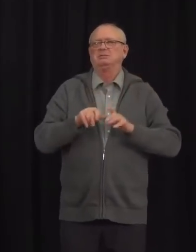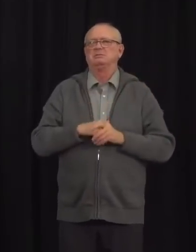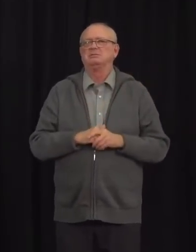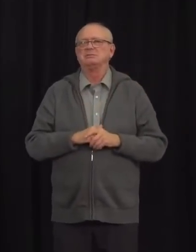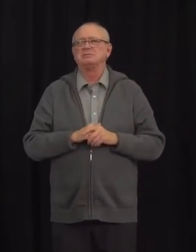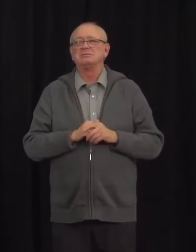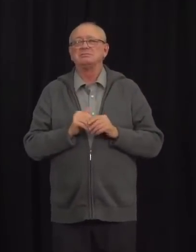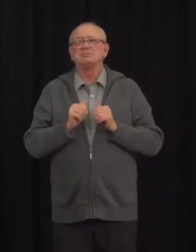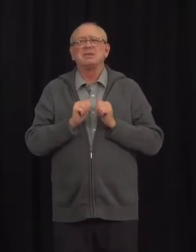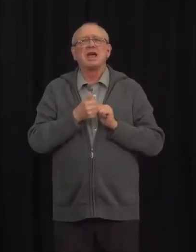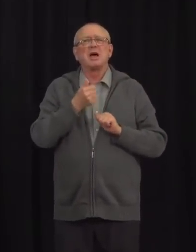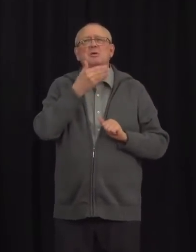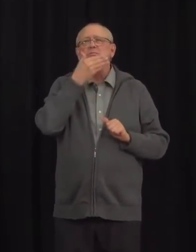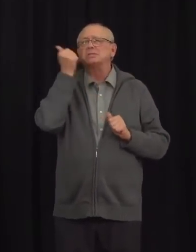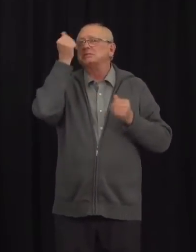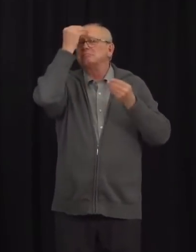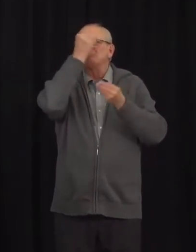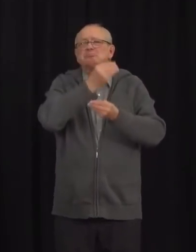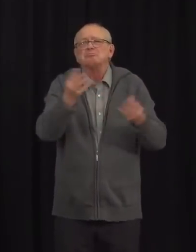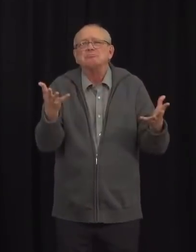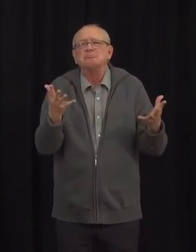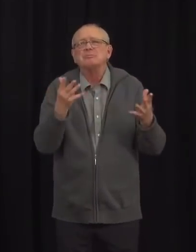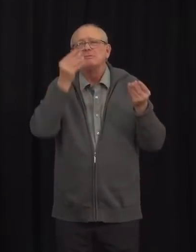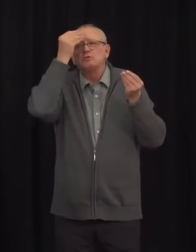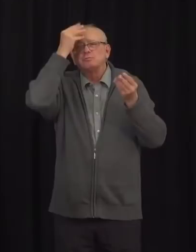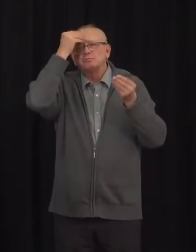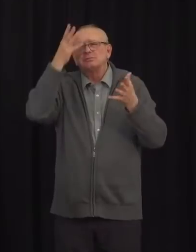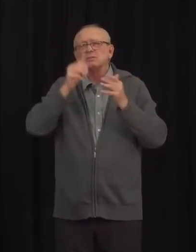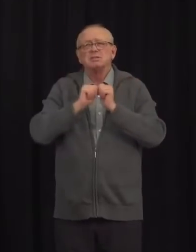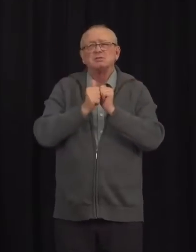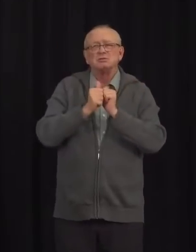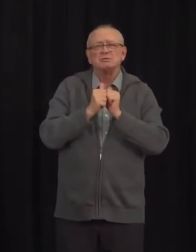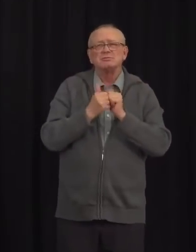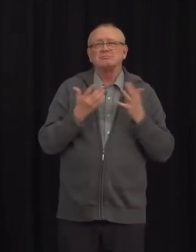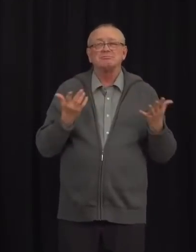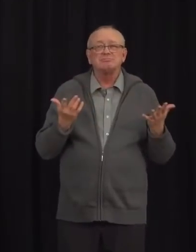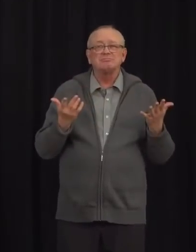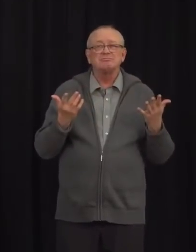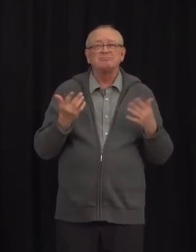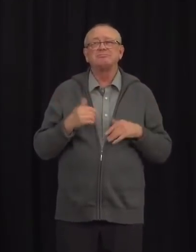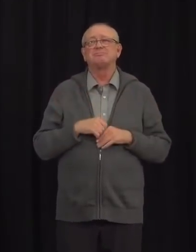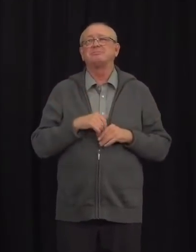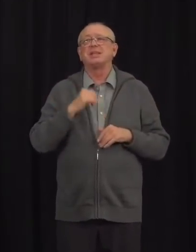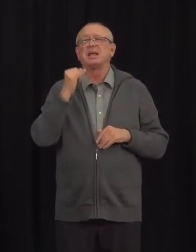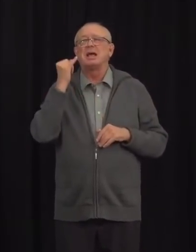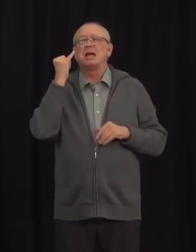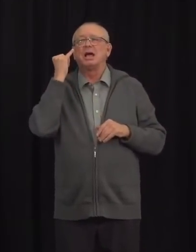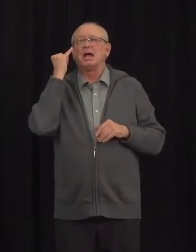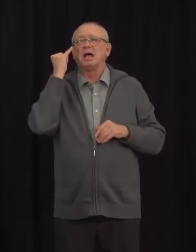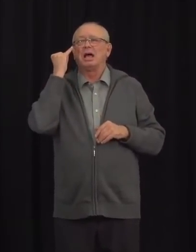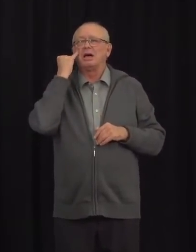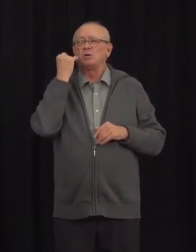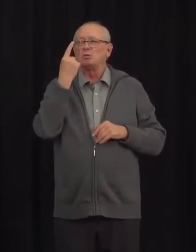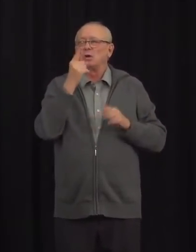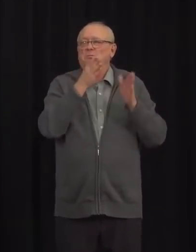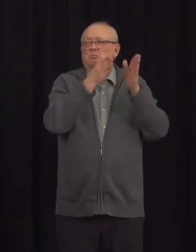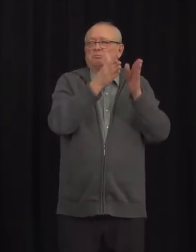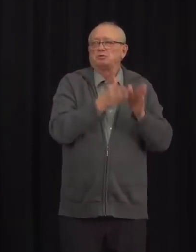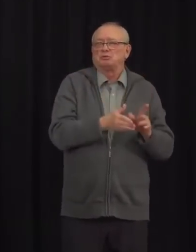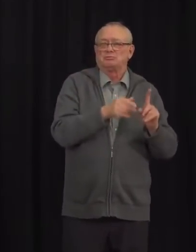information to Albertans faster. Effective today, if a positive case attended an event while